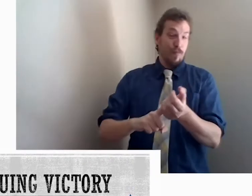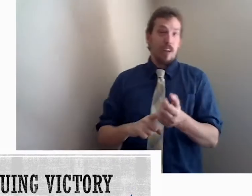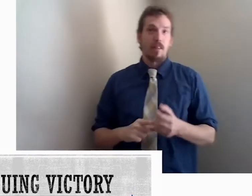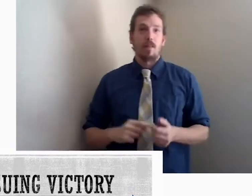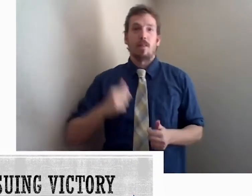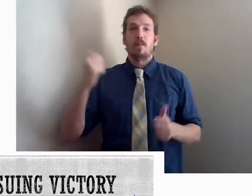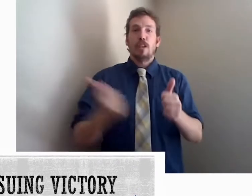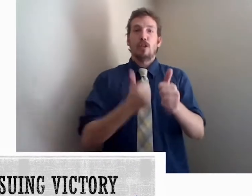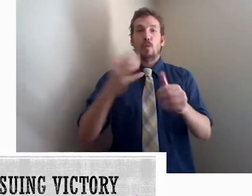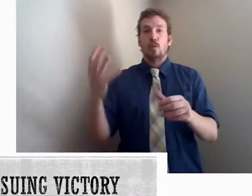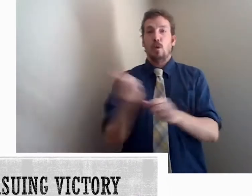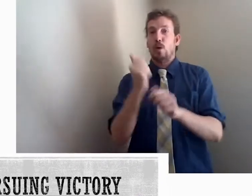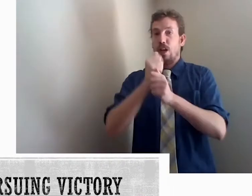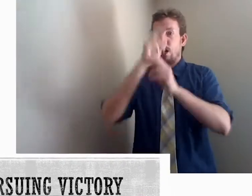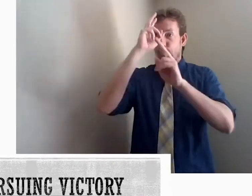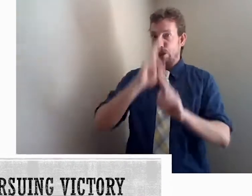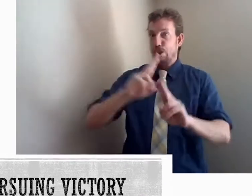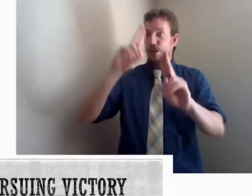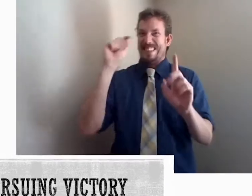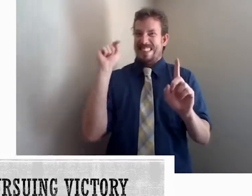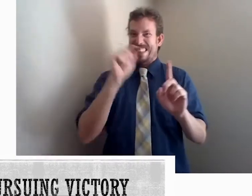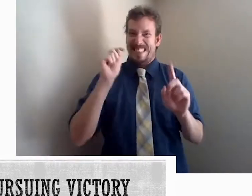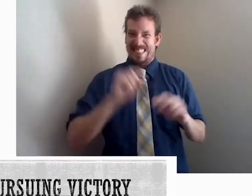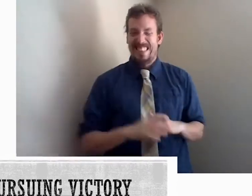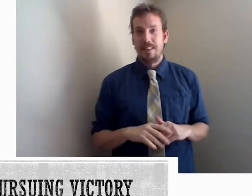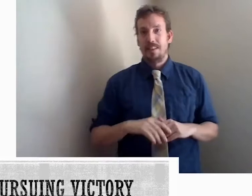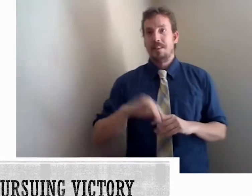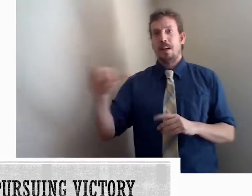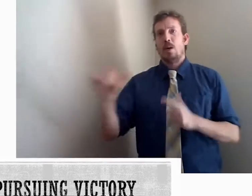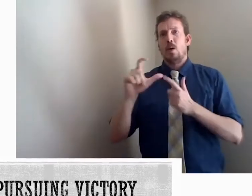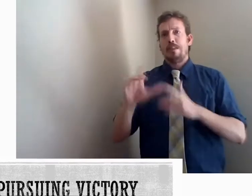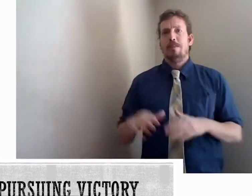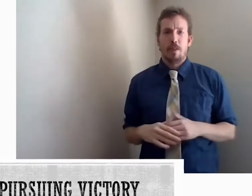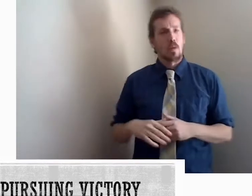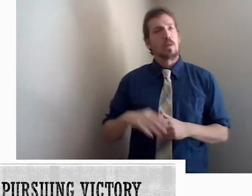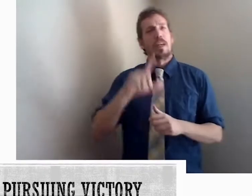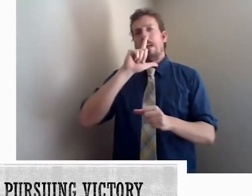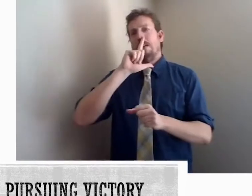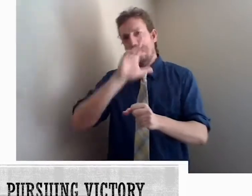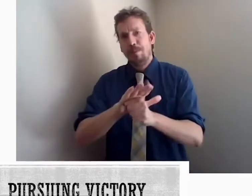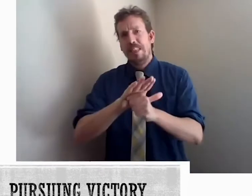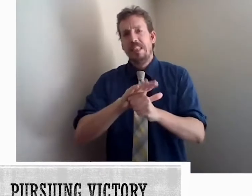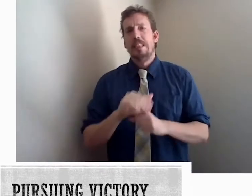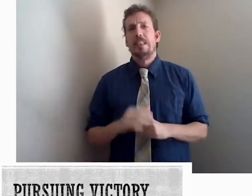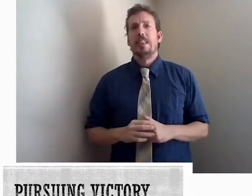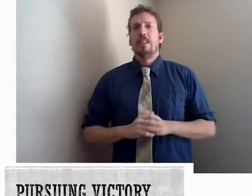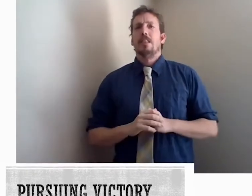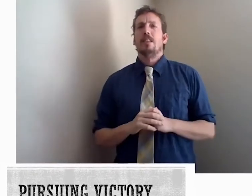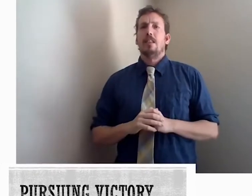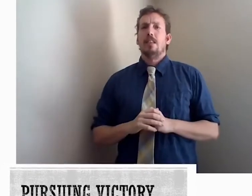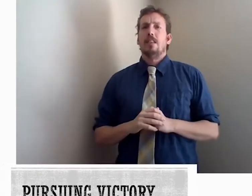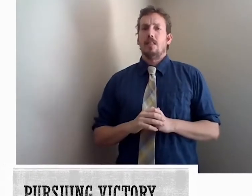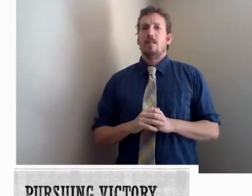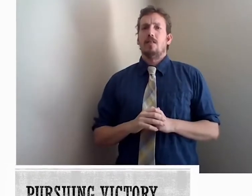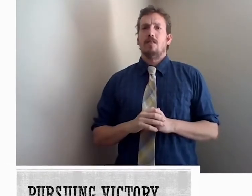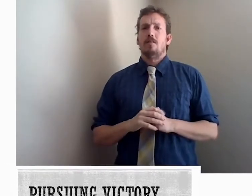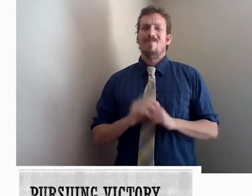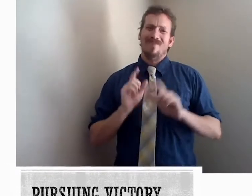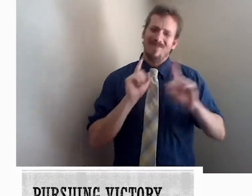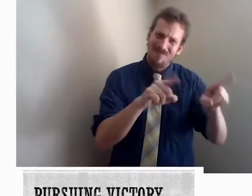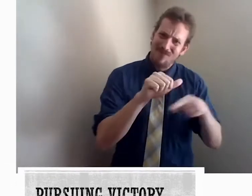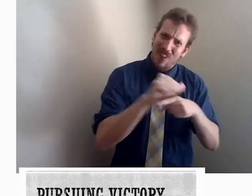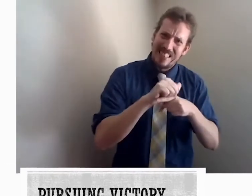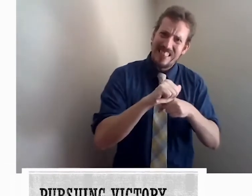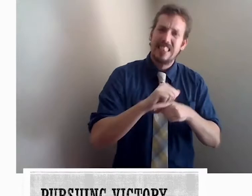Now I'd like to recognize the Pursuing Victory with Honor Award. This runner is truly committed.